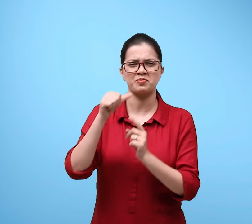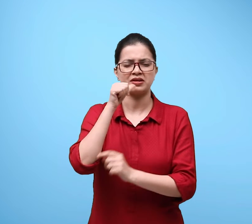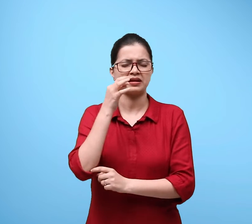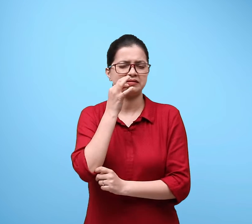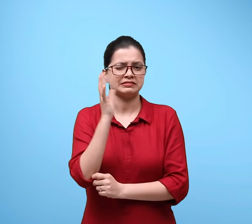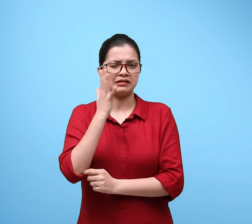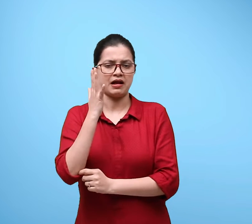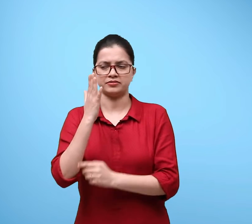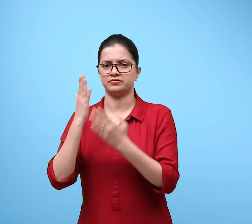Vinegar